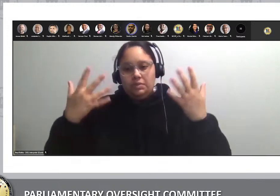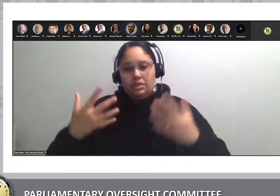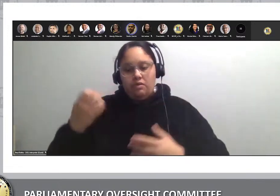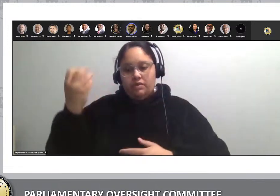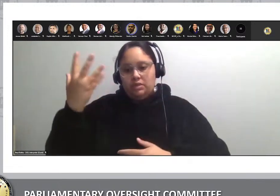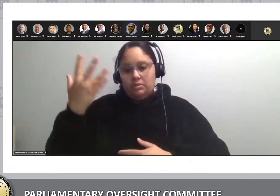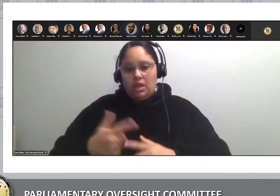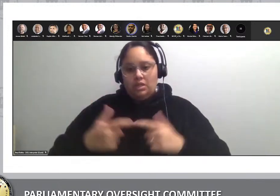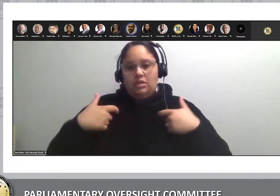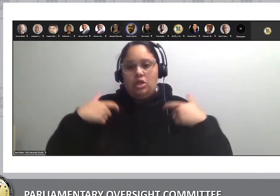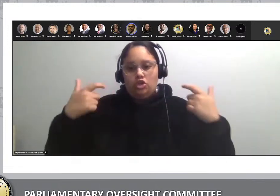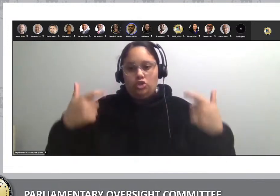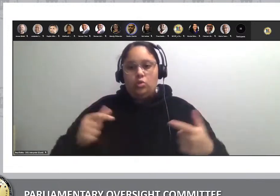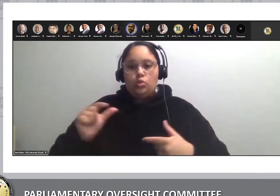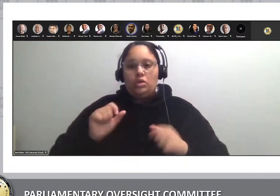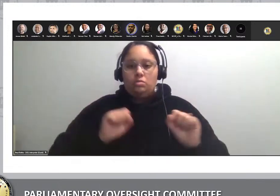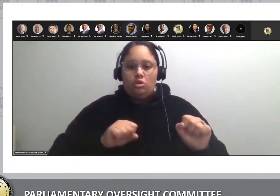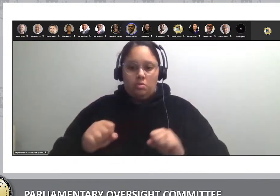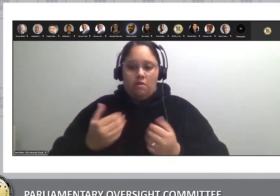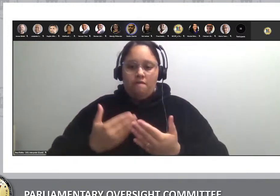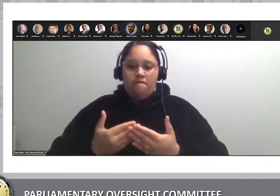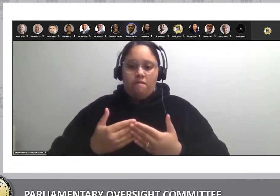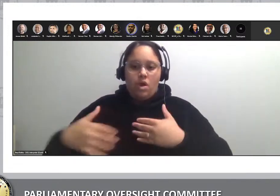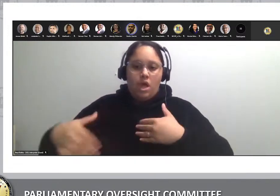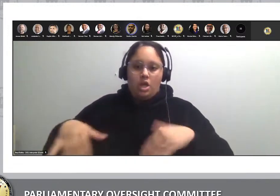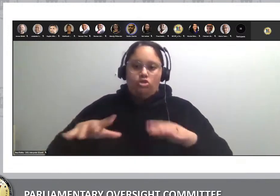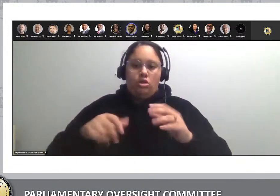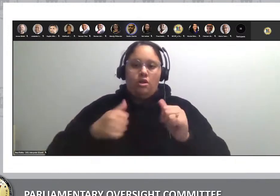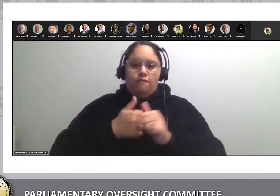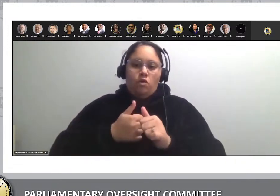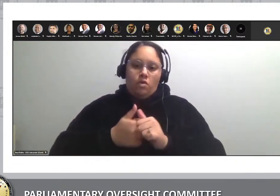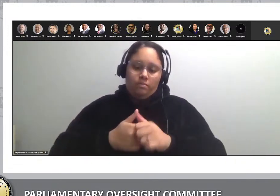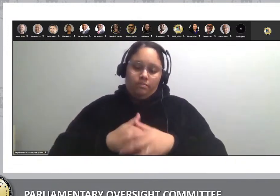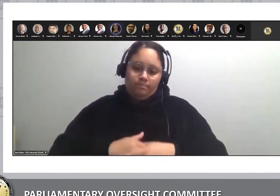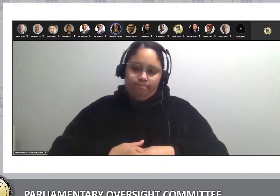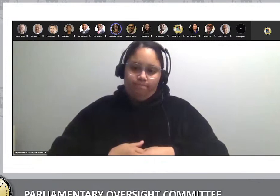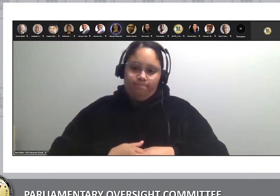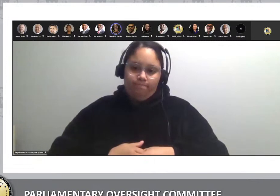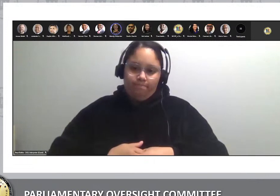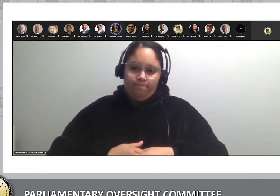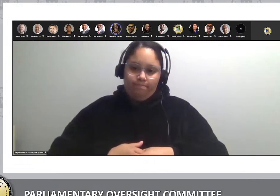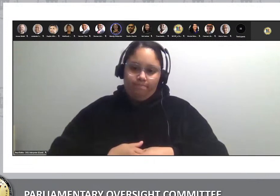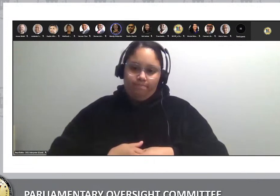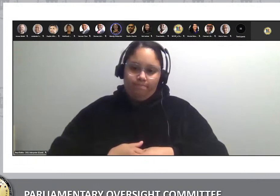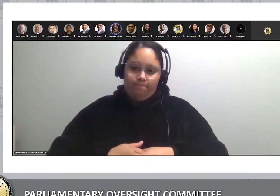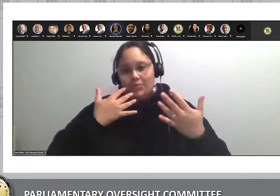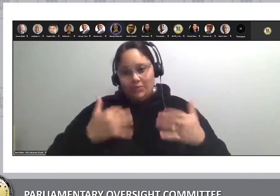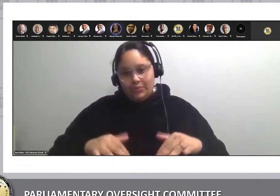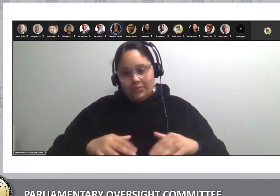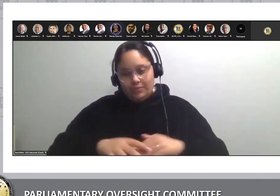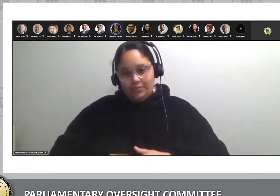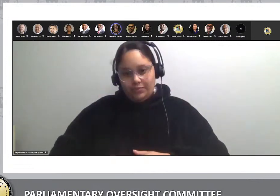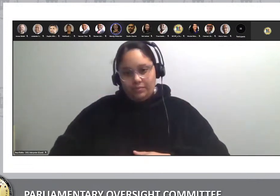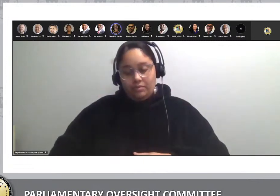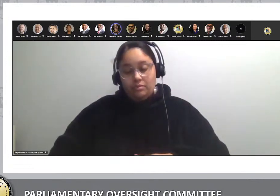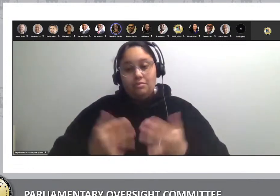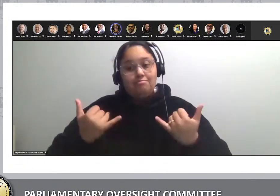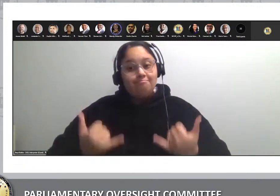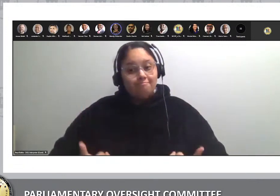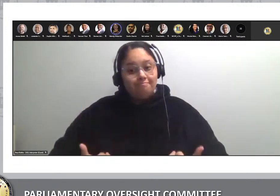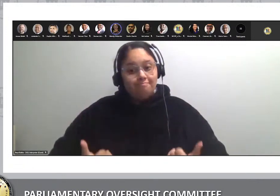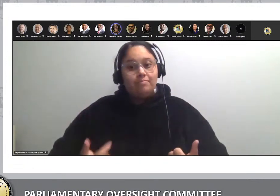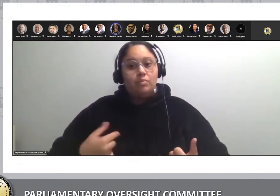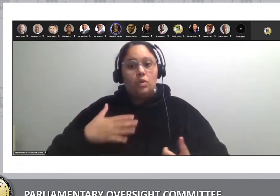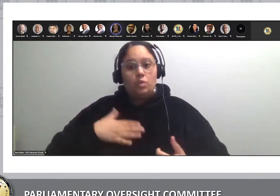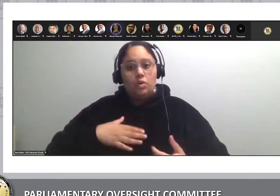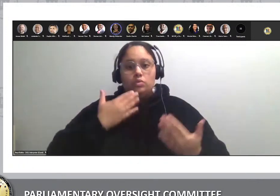the Secretary as soon as possible, just for actioning and follow-up, Chair. Sure. Thank you very much. At this point, I